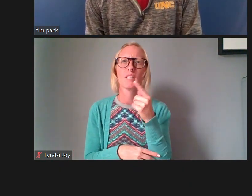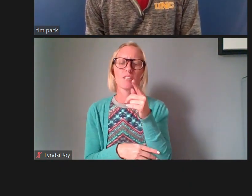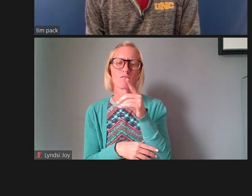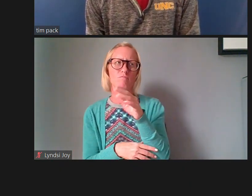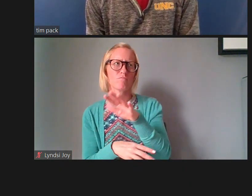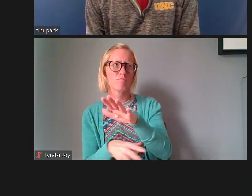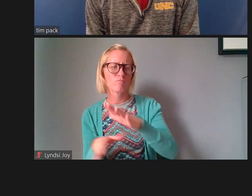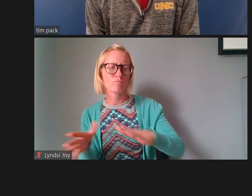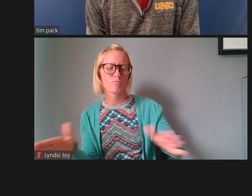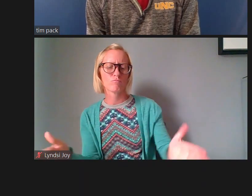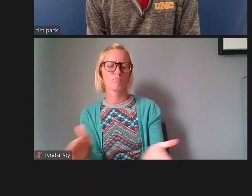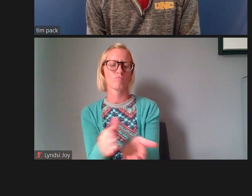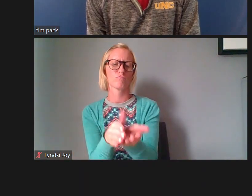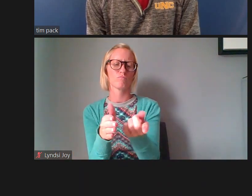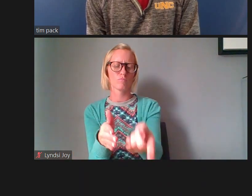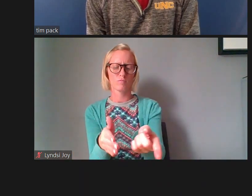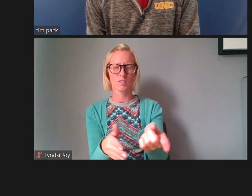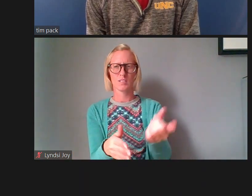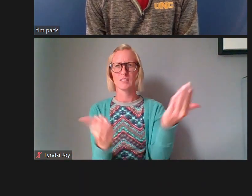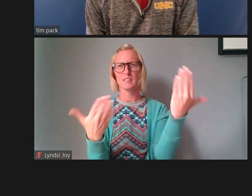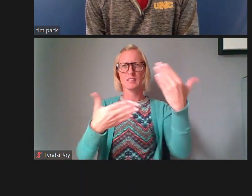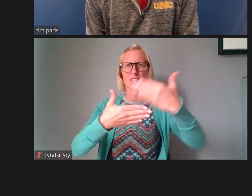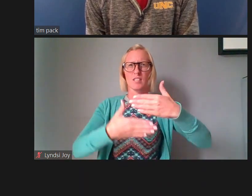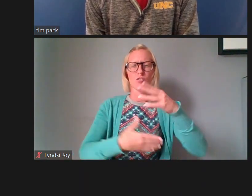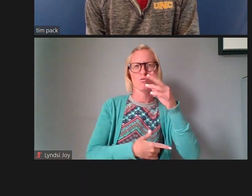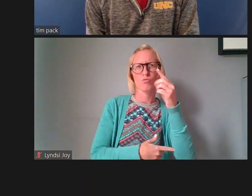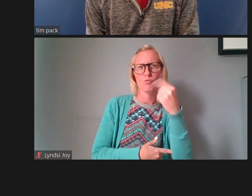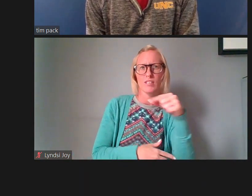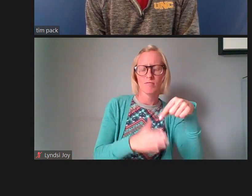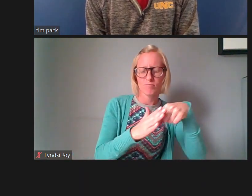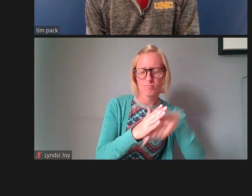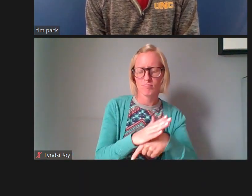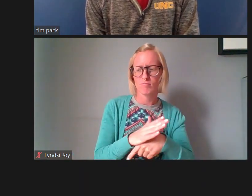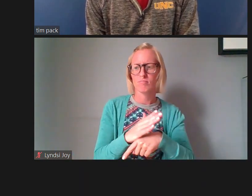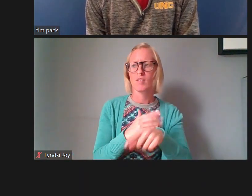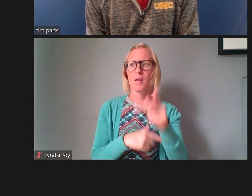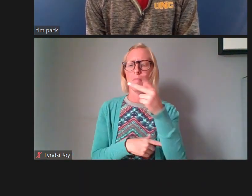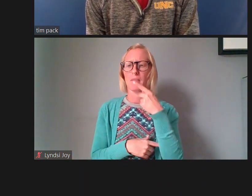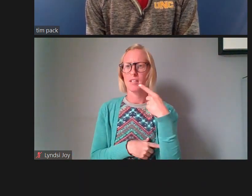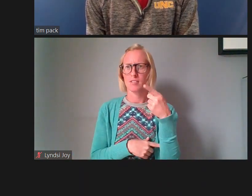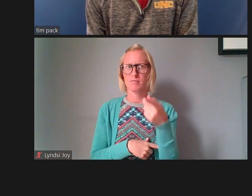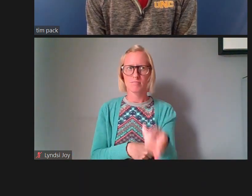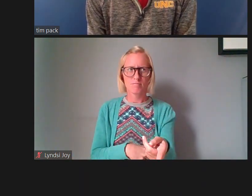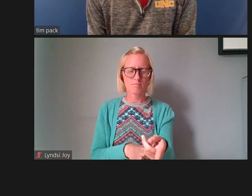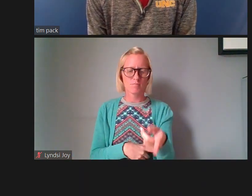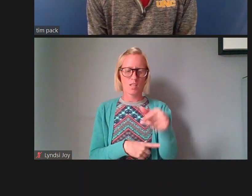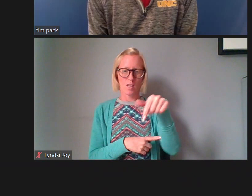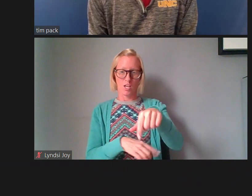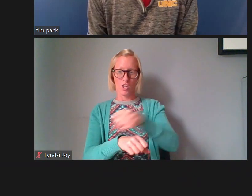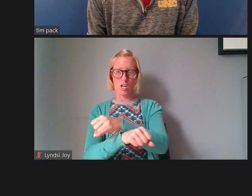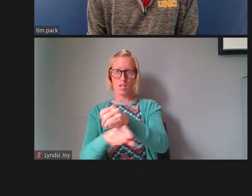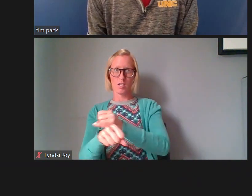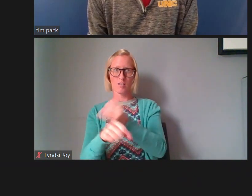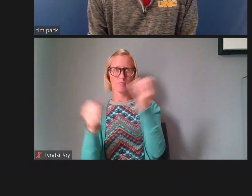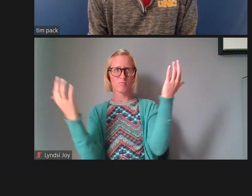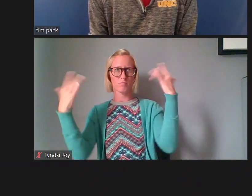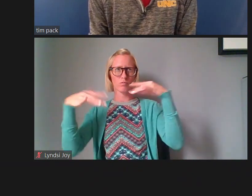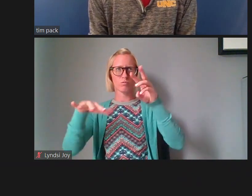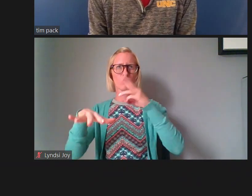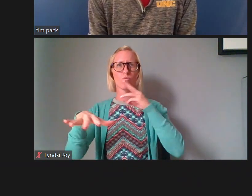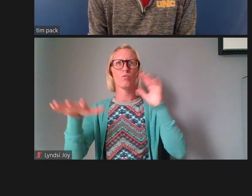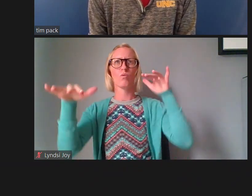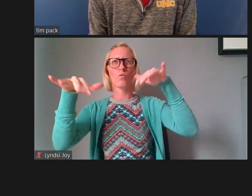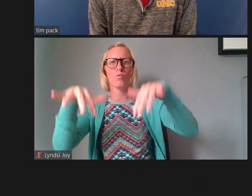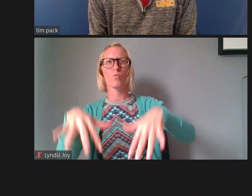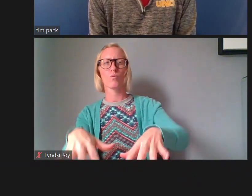of the island, dense green, but drawn at the end to a pink tail. There, where the island petered out in water, was another island,